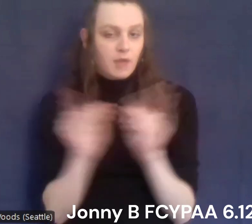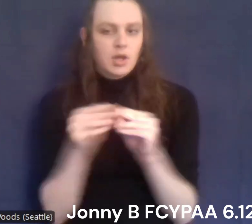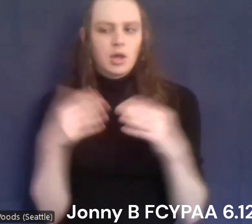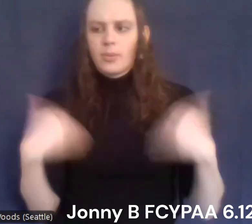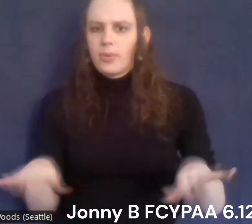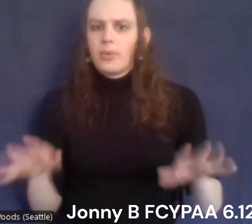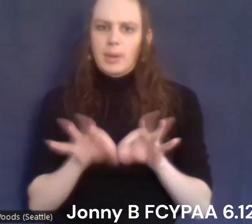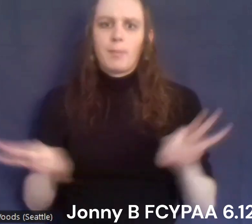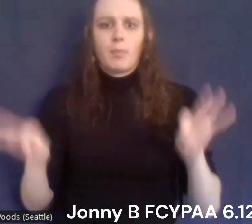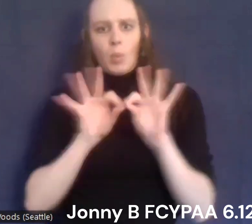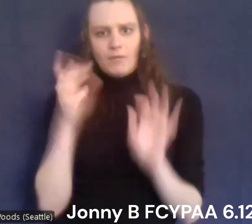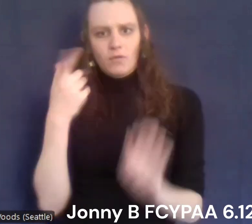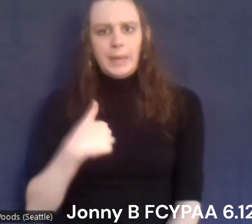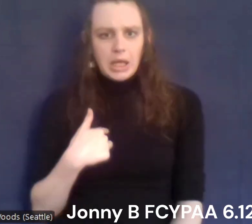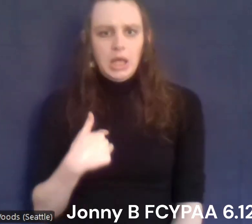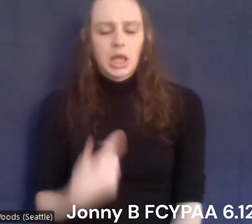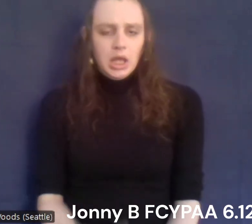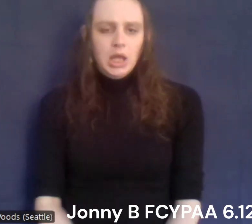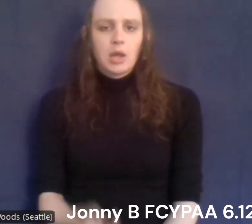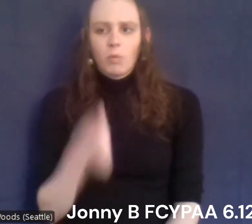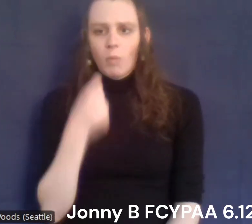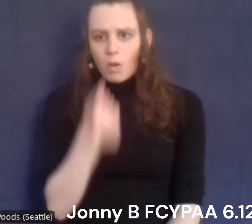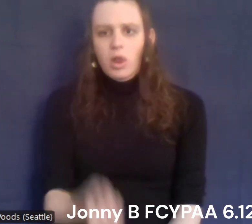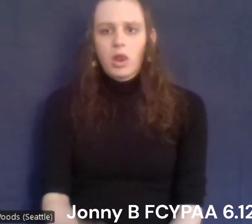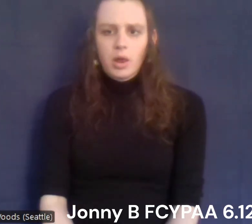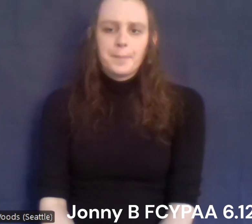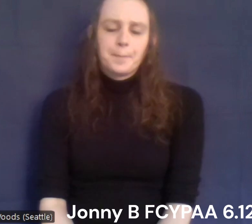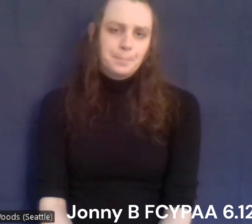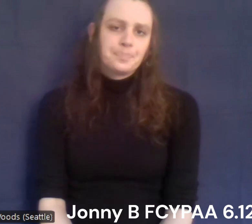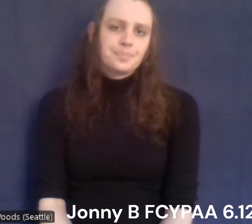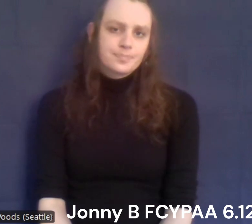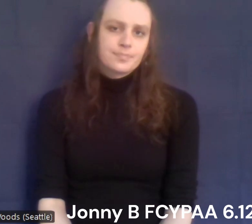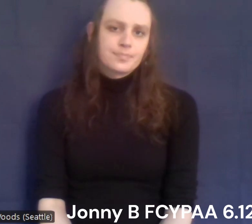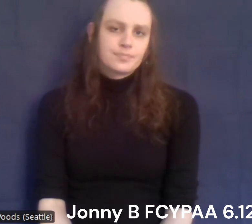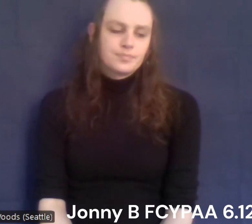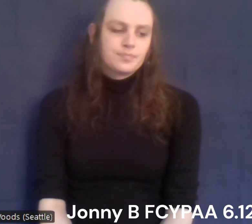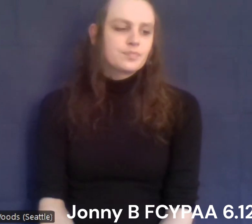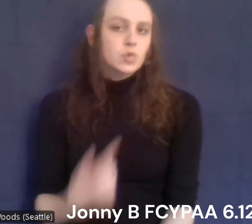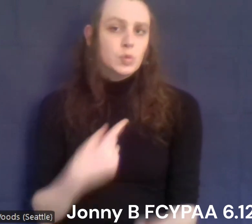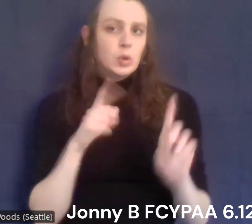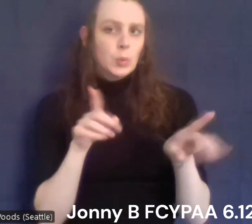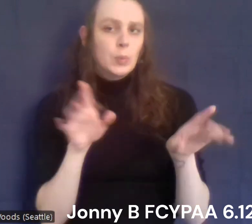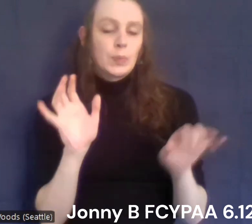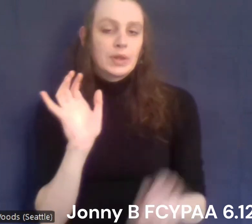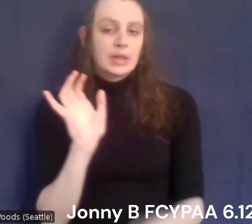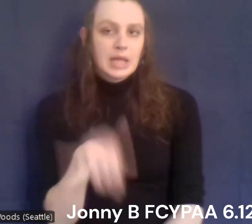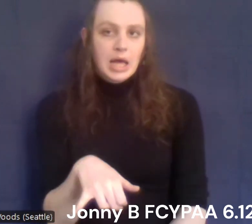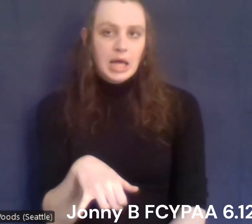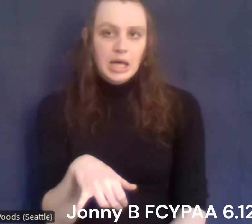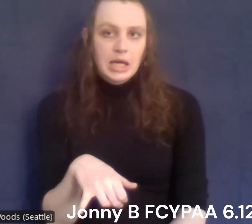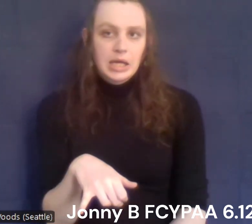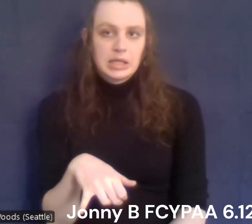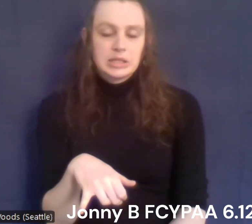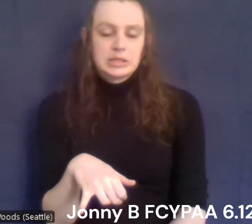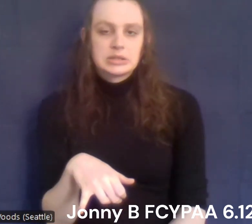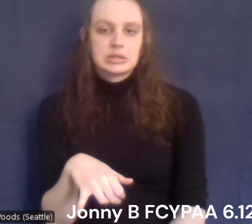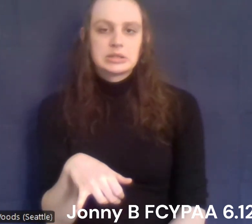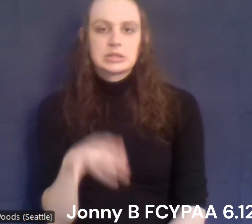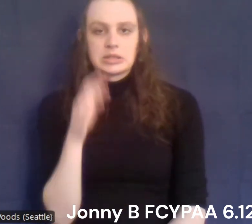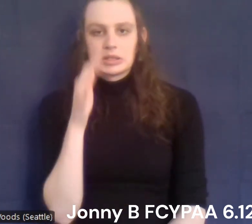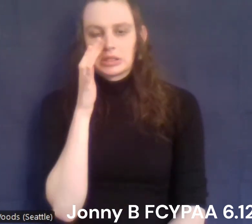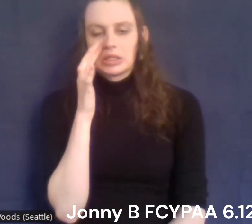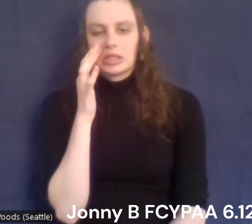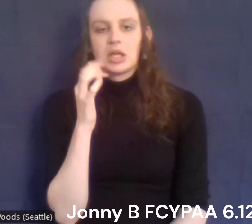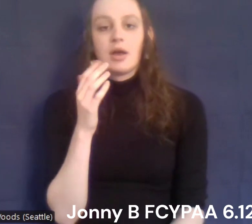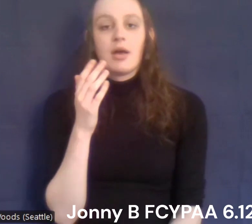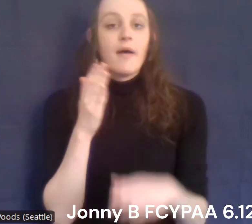cool, and um, so yeah, I do that. I go back from Tiki Paw. I think it's a good